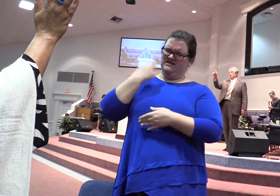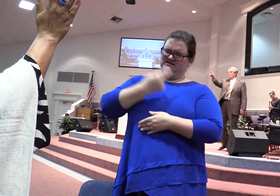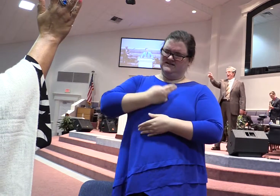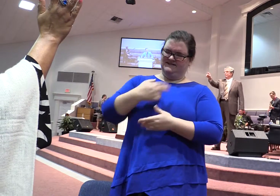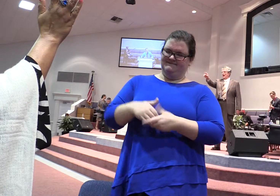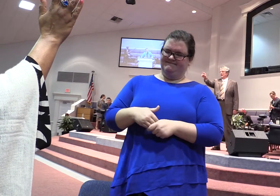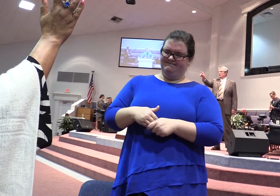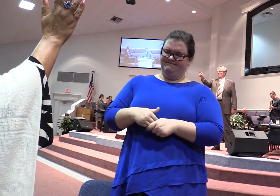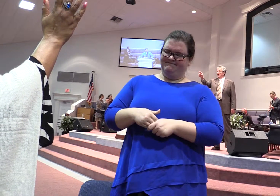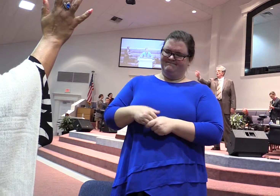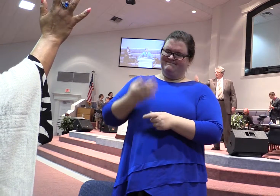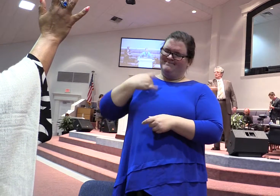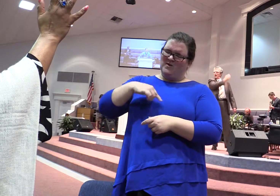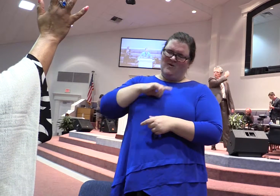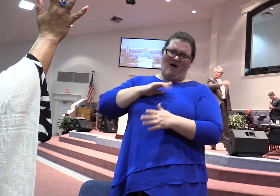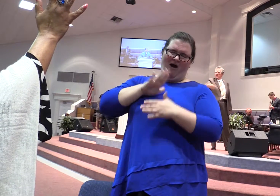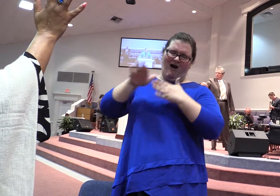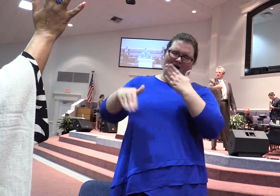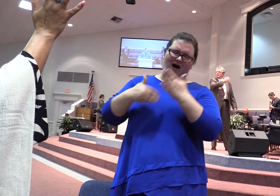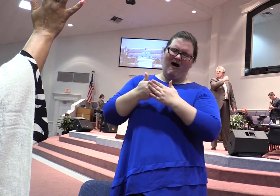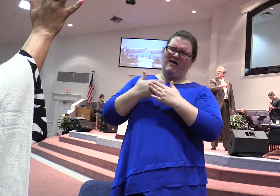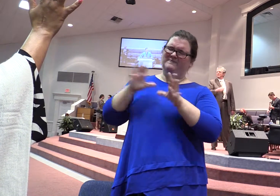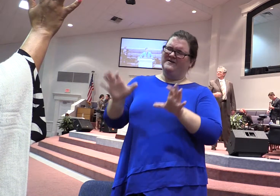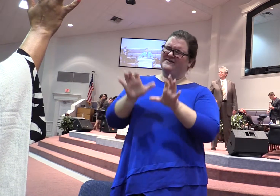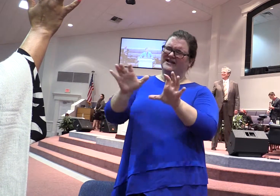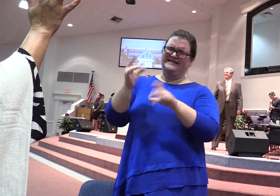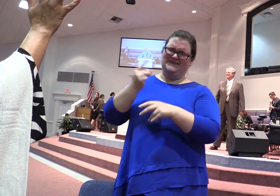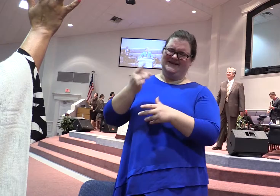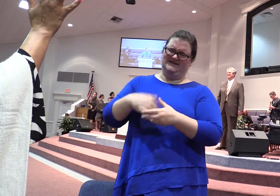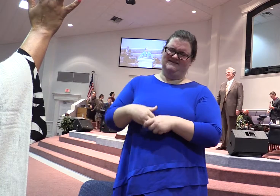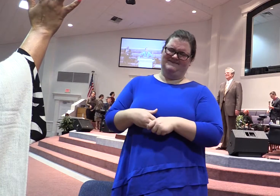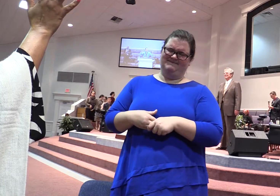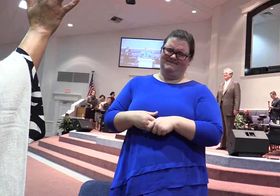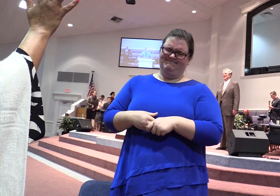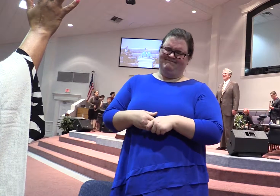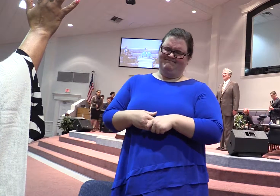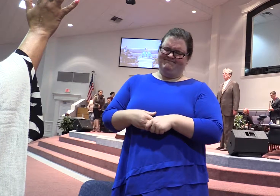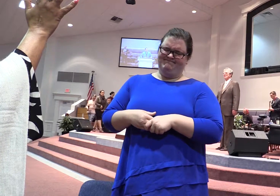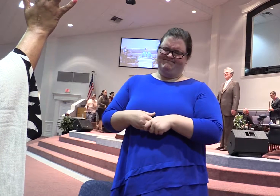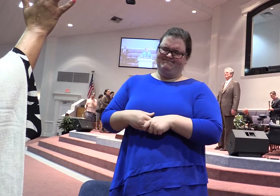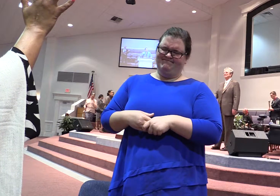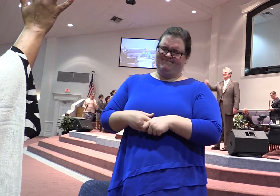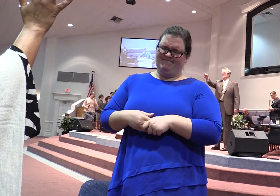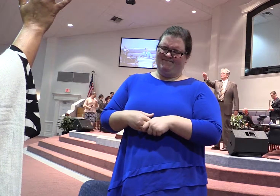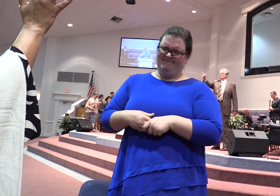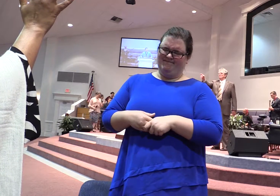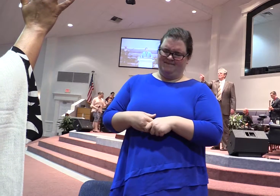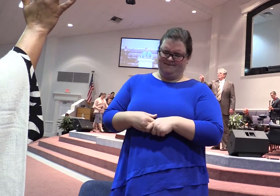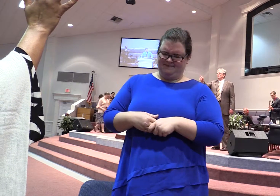We all have done it, oh Lord. We all have. said